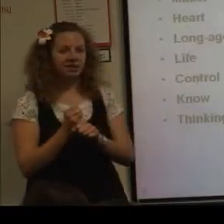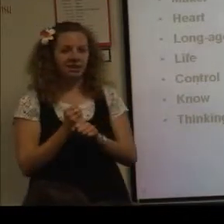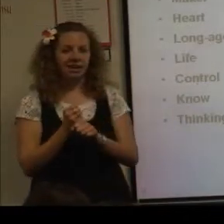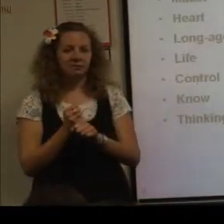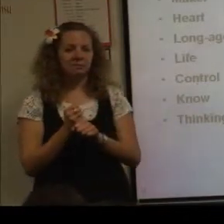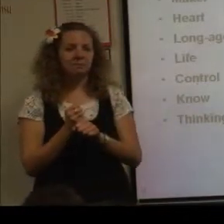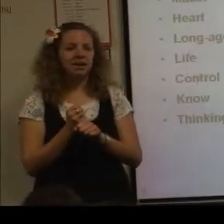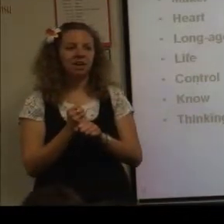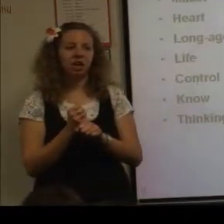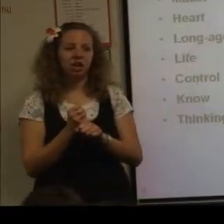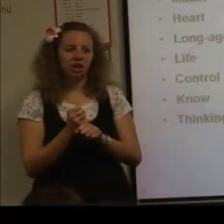Okay, what's make-er?